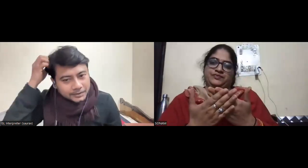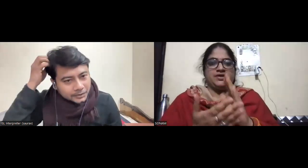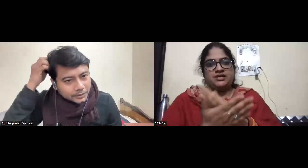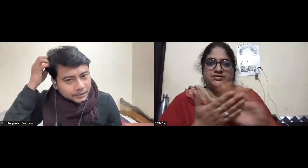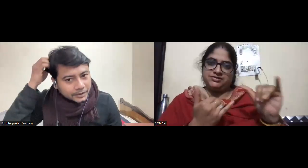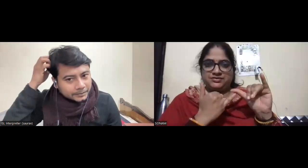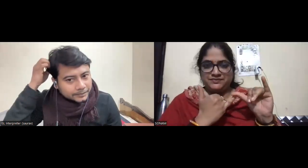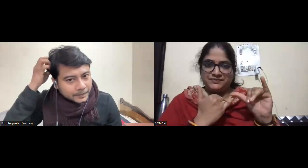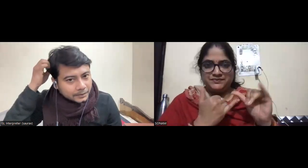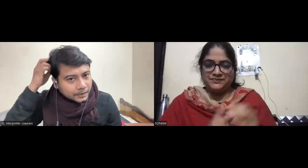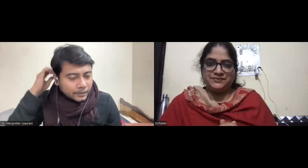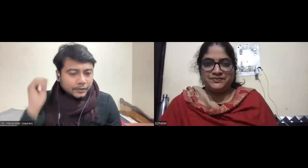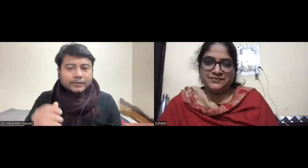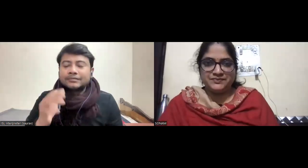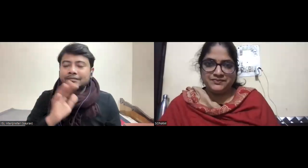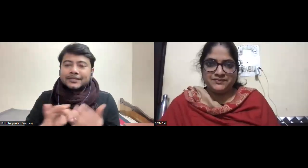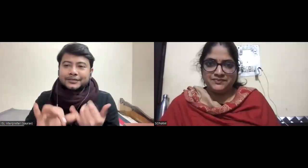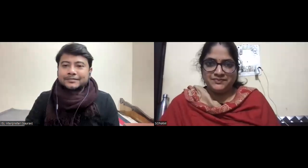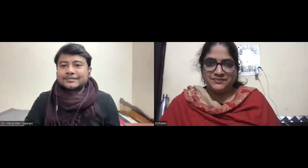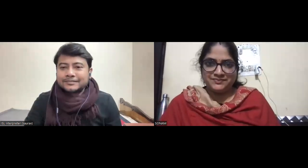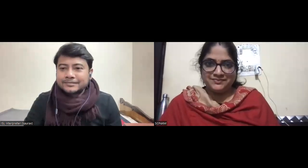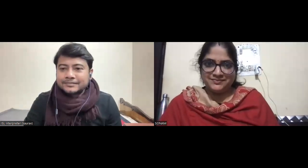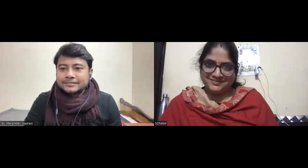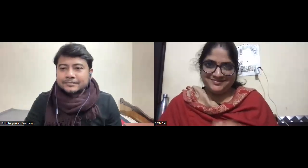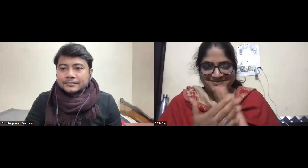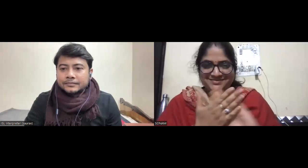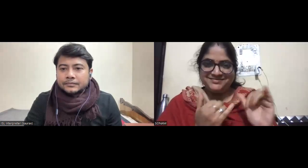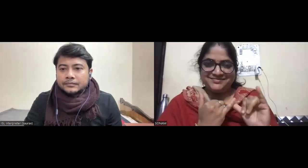Okay, Mataji. Okay, clear. That's Hare what I Krishna. wanted. Hare Krishna.